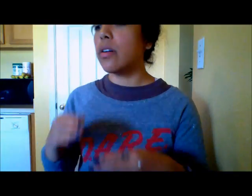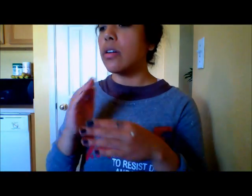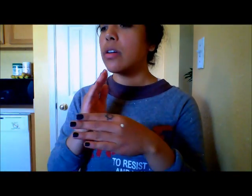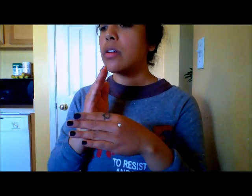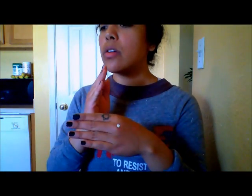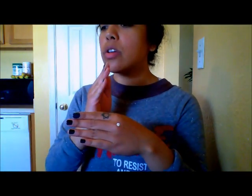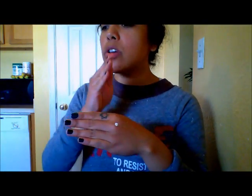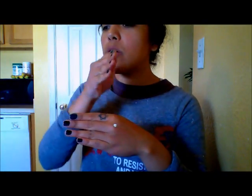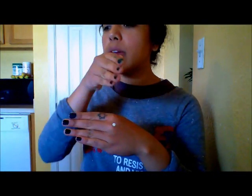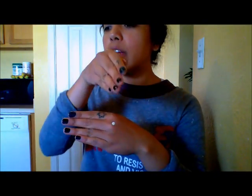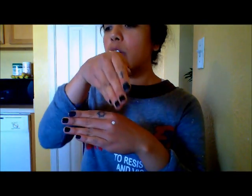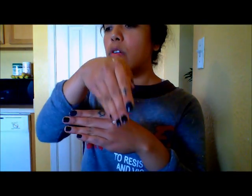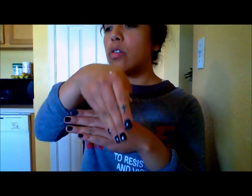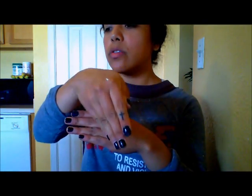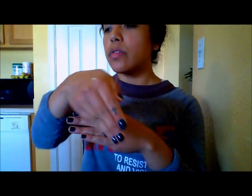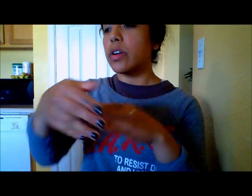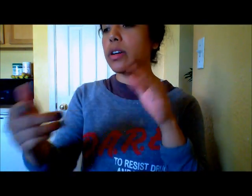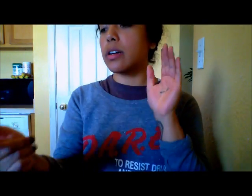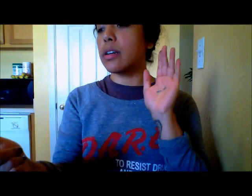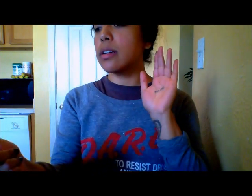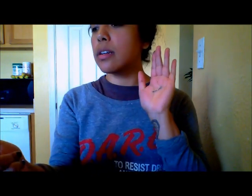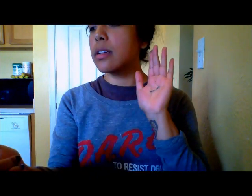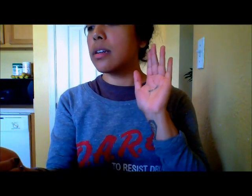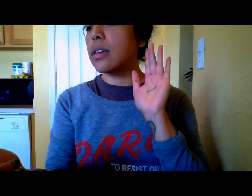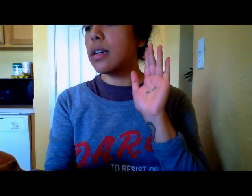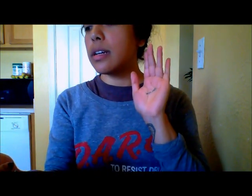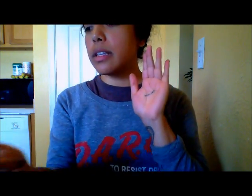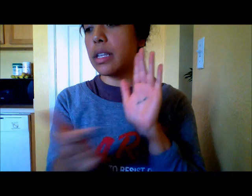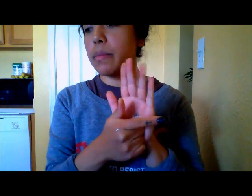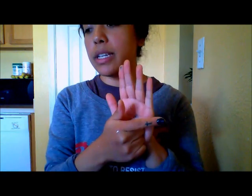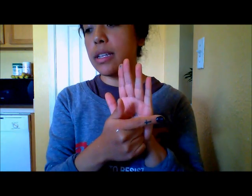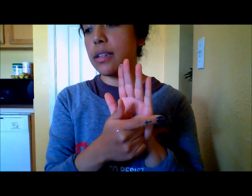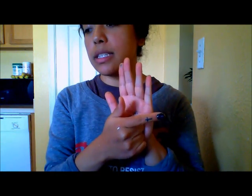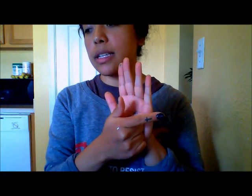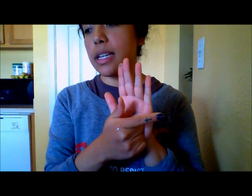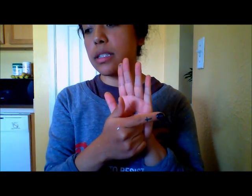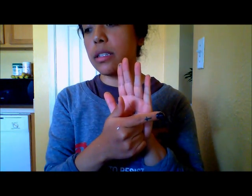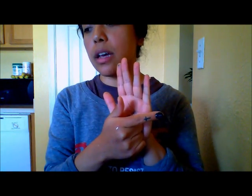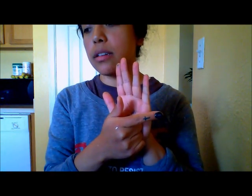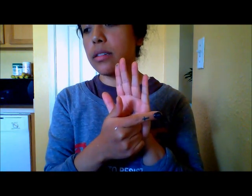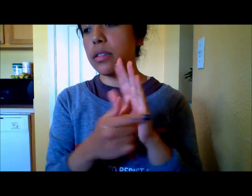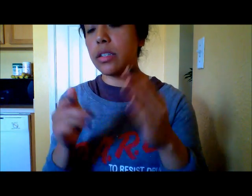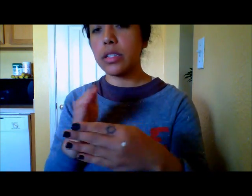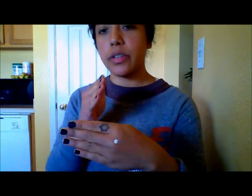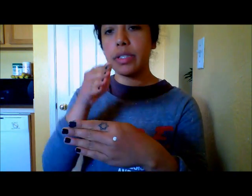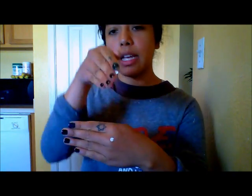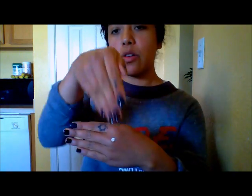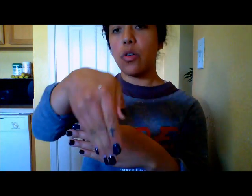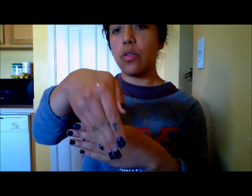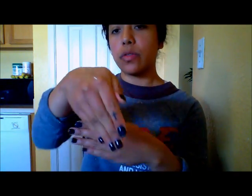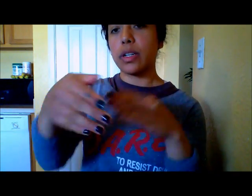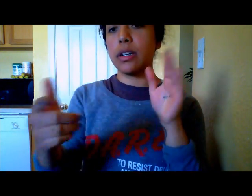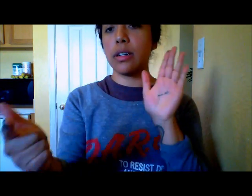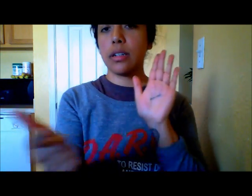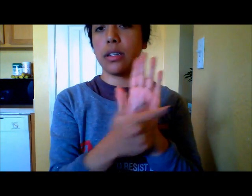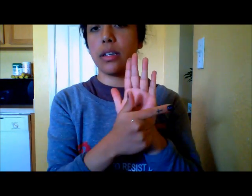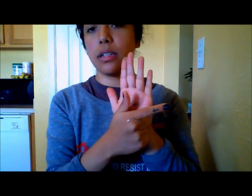Now, going over the limit is against the law. So it's like over,